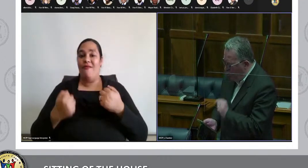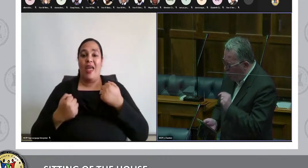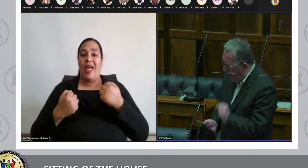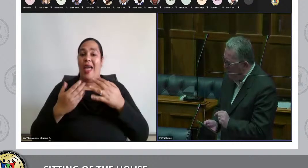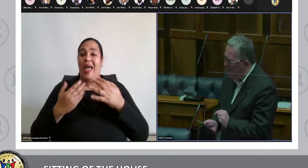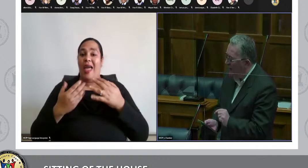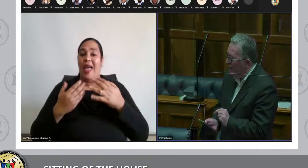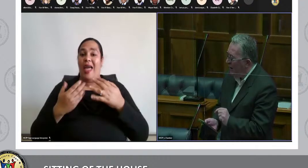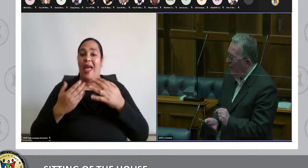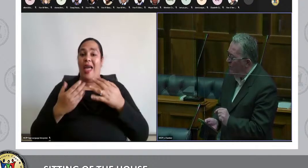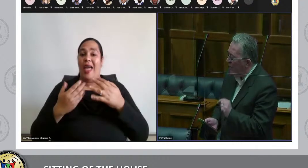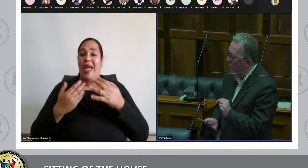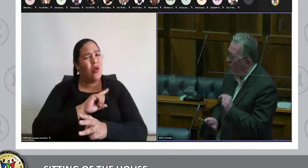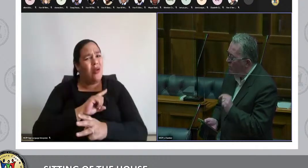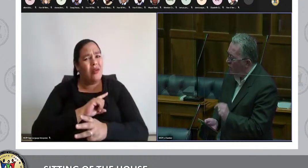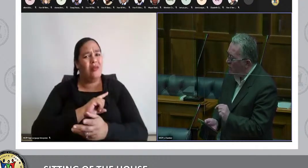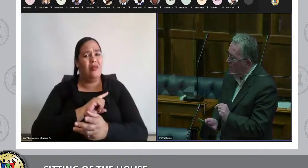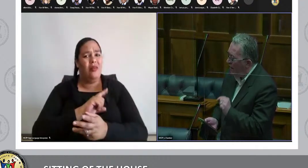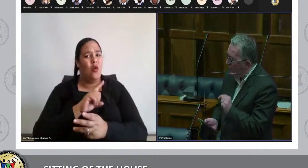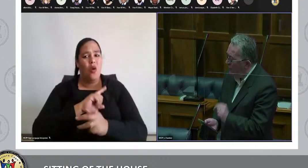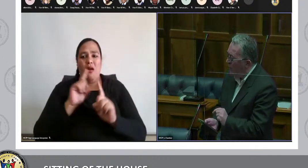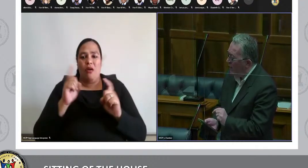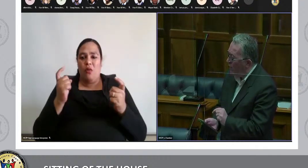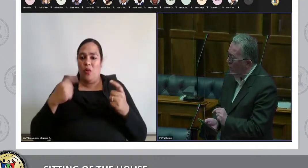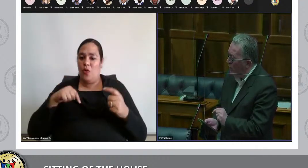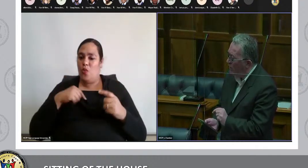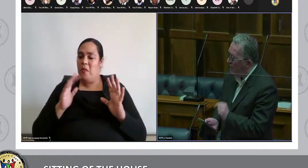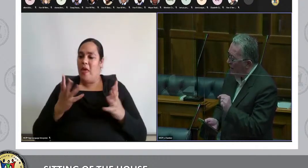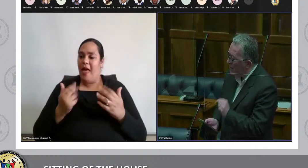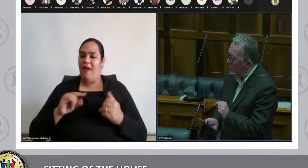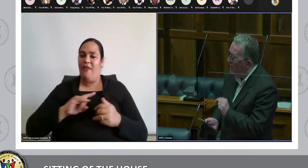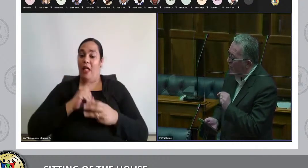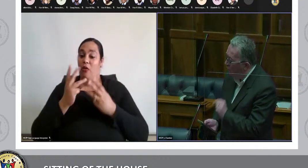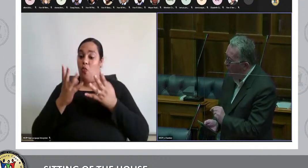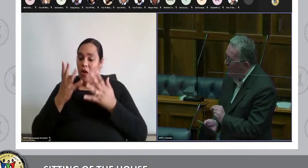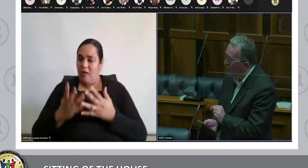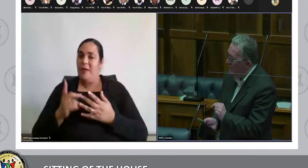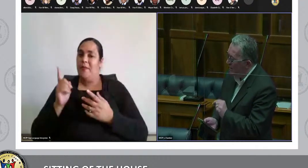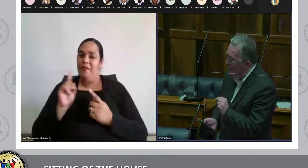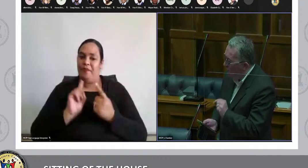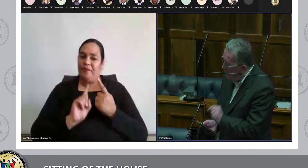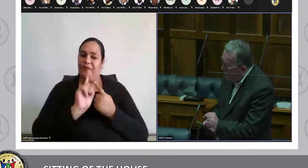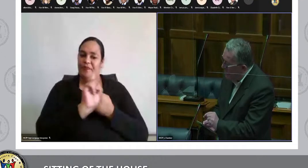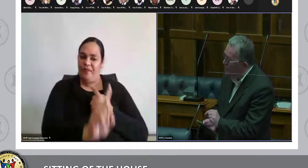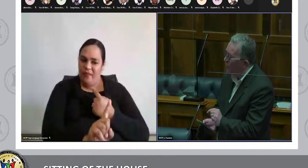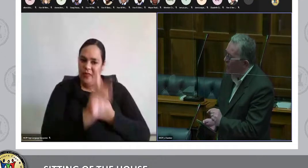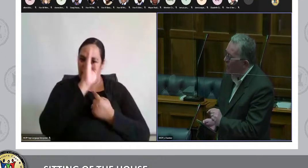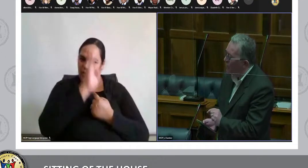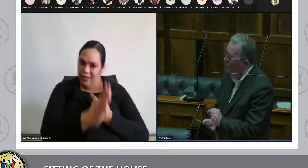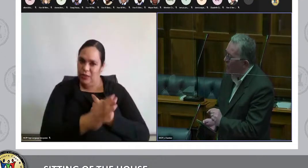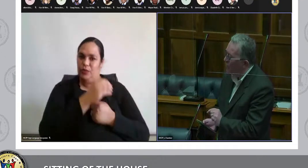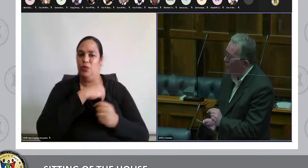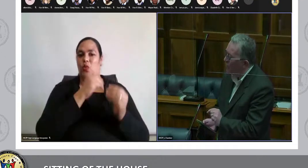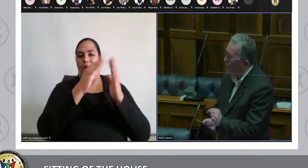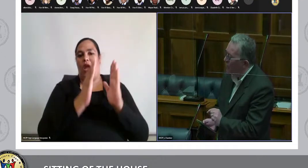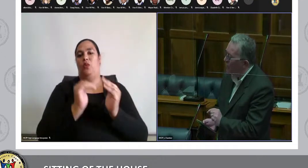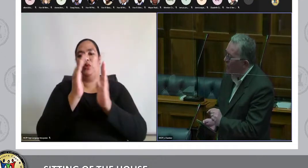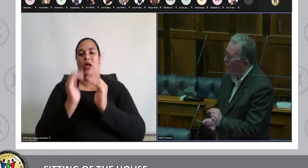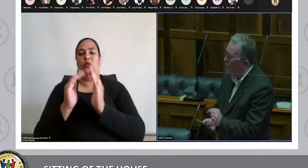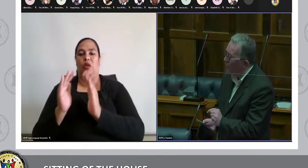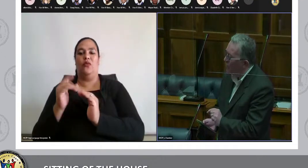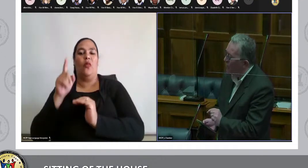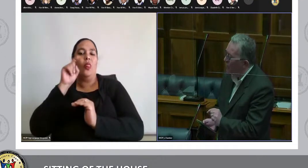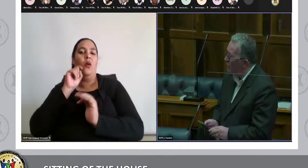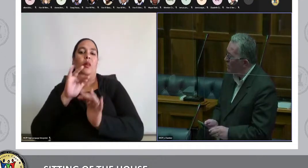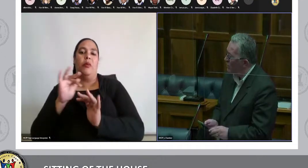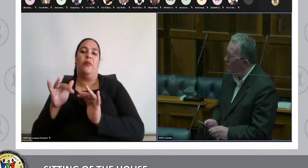Wi-Fi. Why can we not have our health workers actually going directly to the houses of the elderly